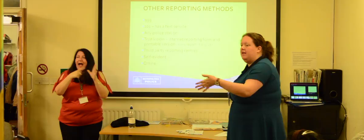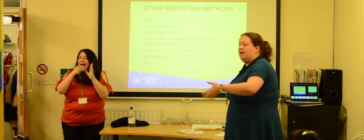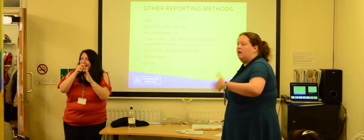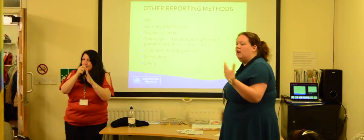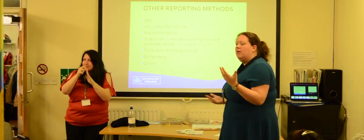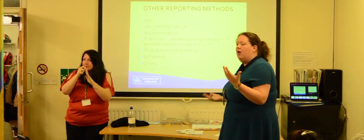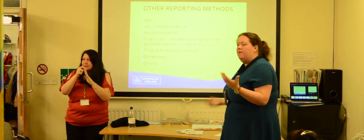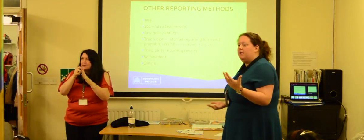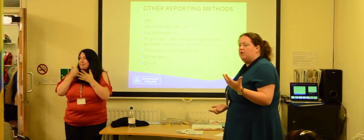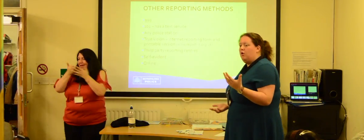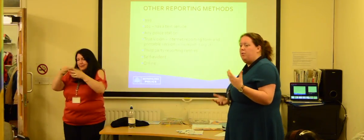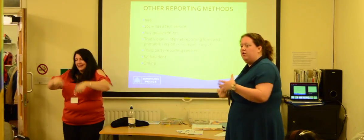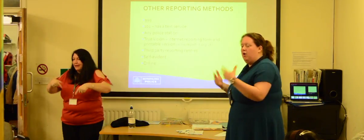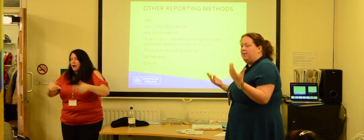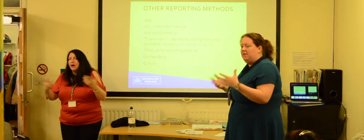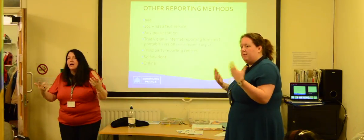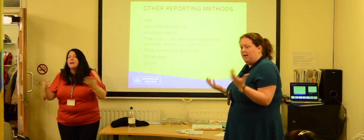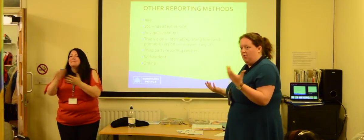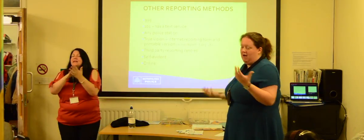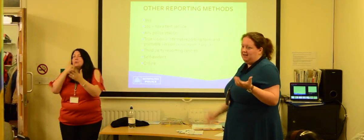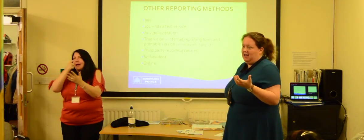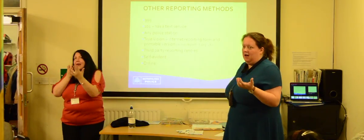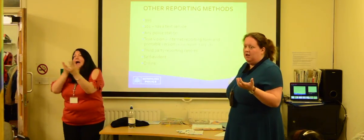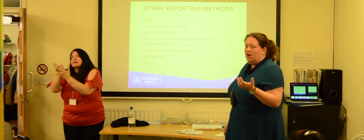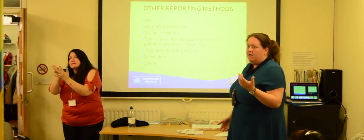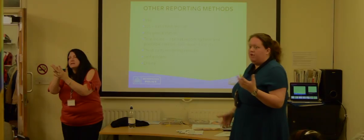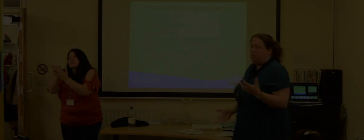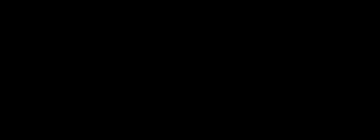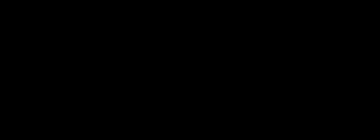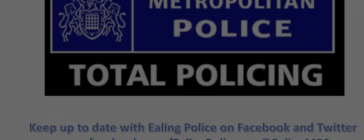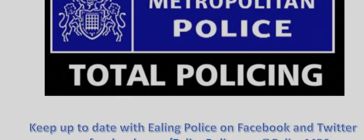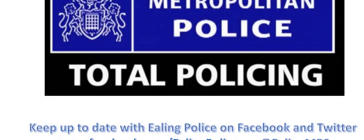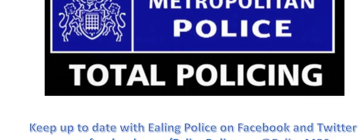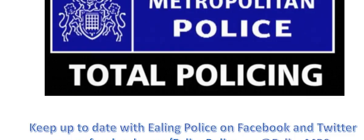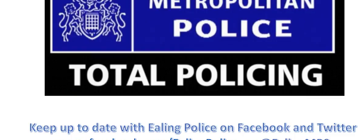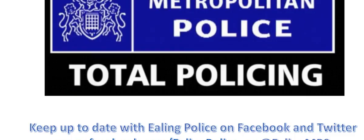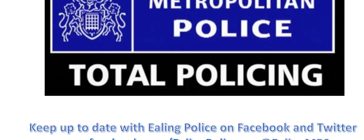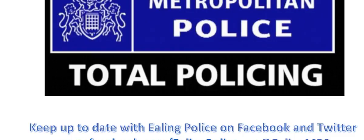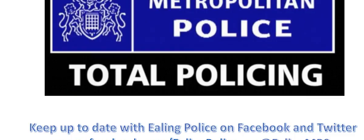and the people here. But hopefully it opens you up and gives you a bit more idea, a few more ways.